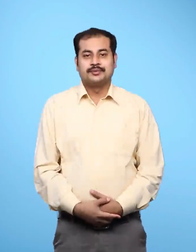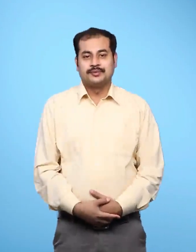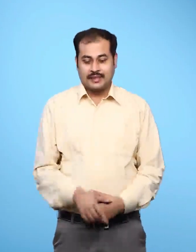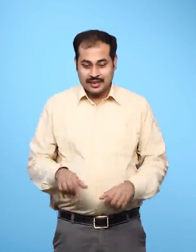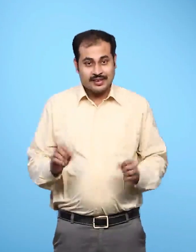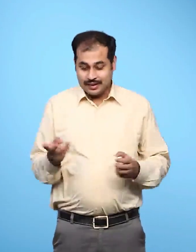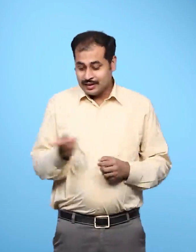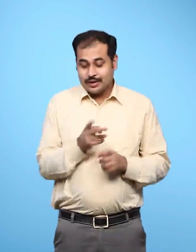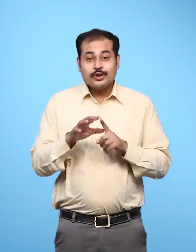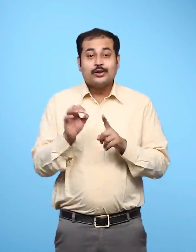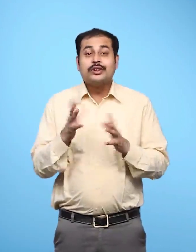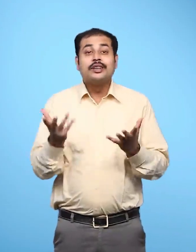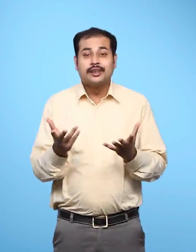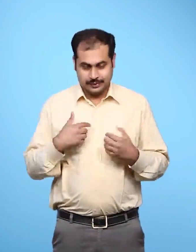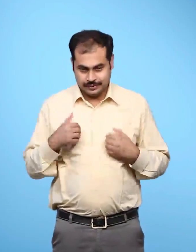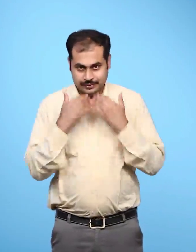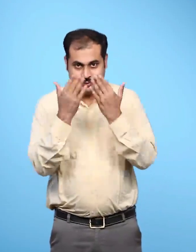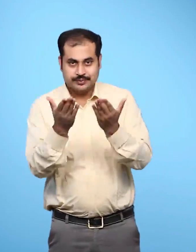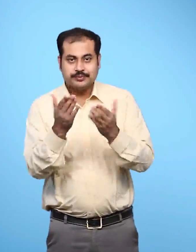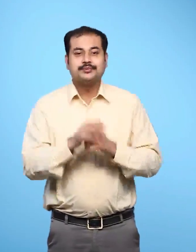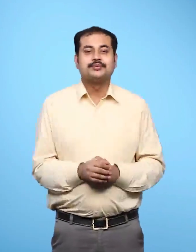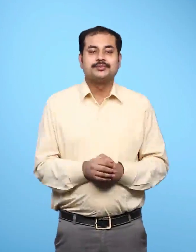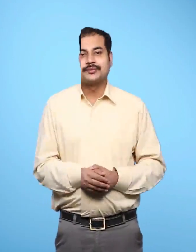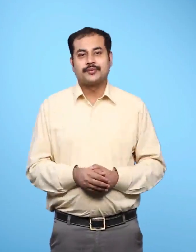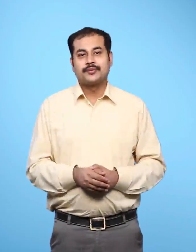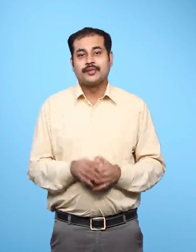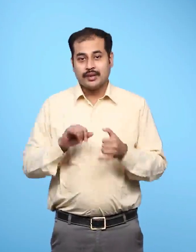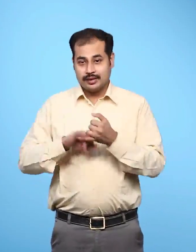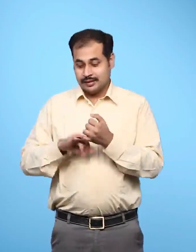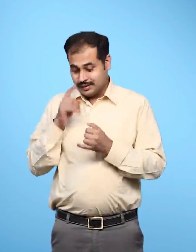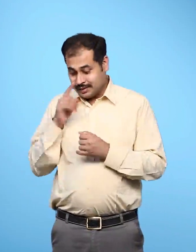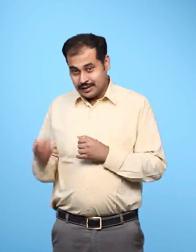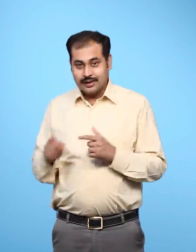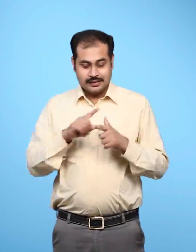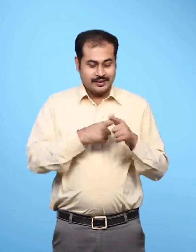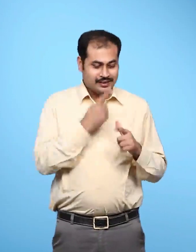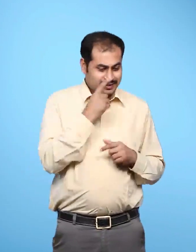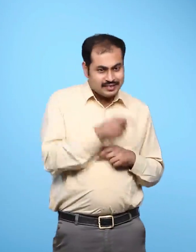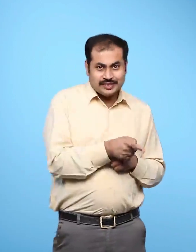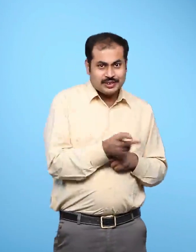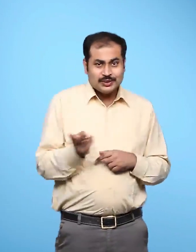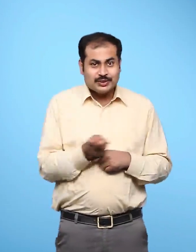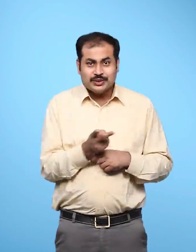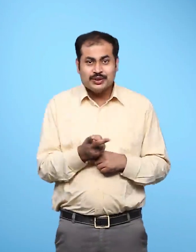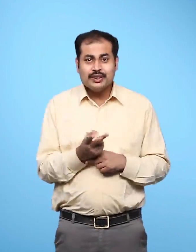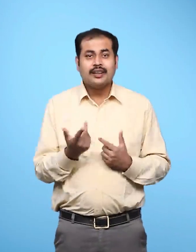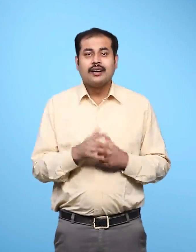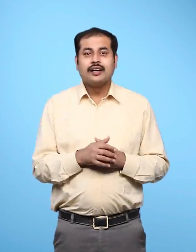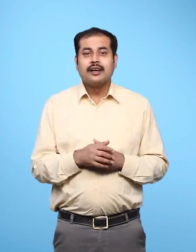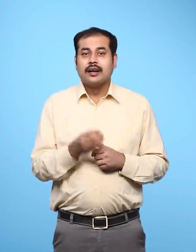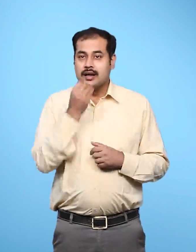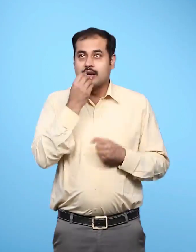Let's find out what they are doing. Sunaina and Jaspreet brought different vessels from the kitchen.